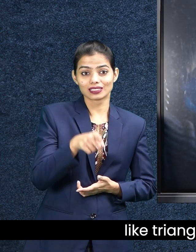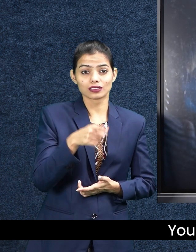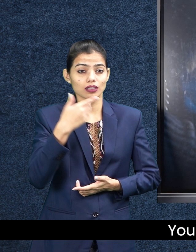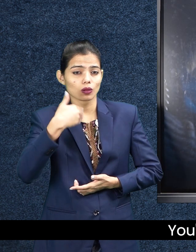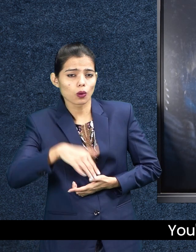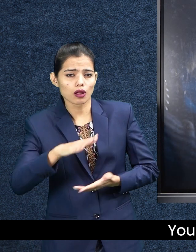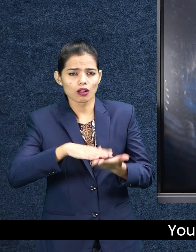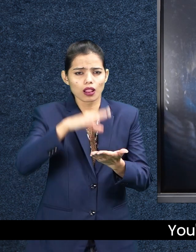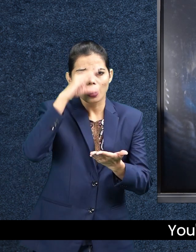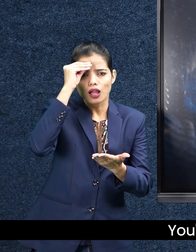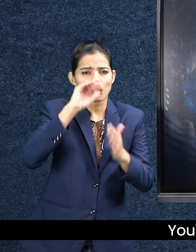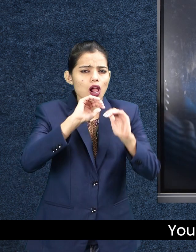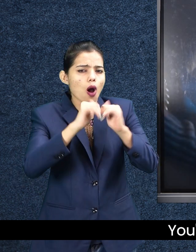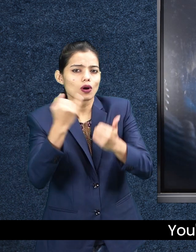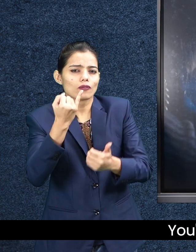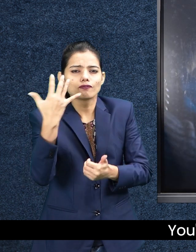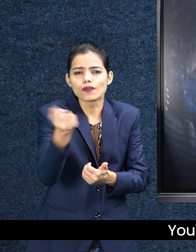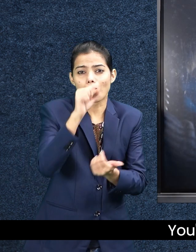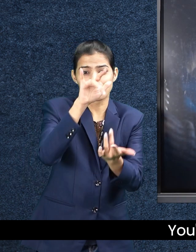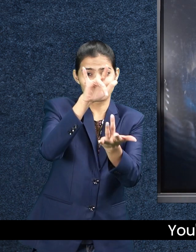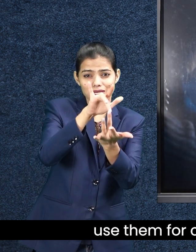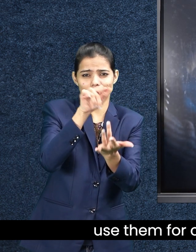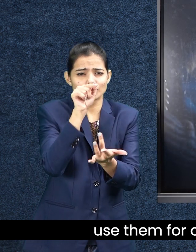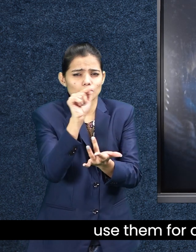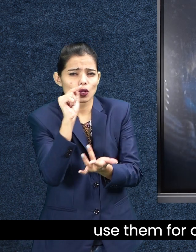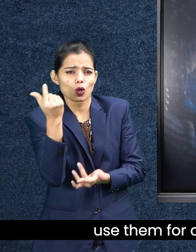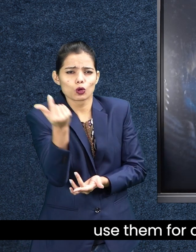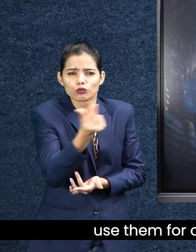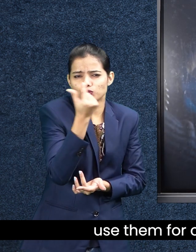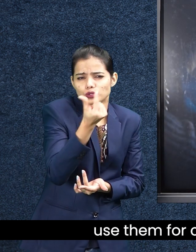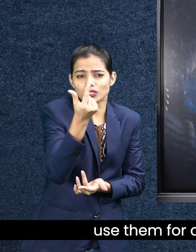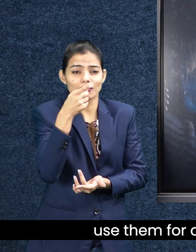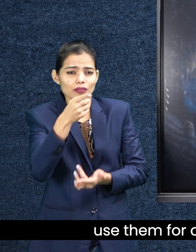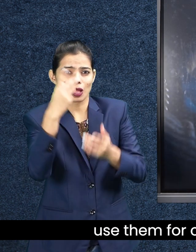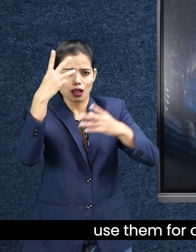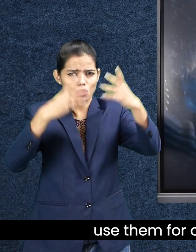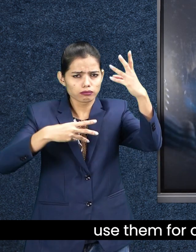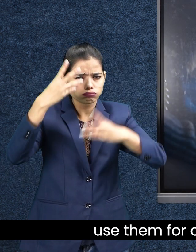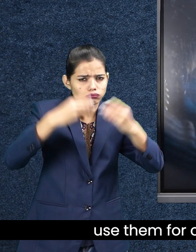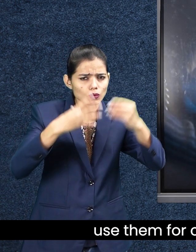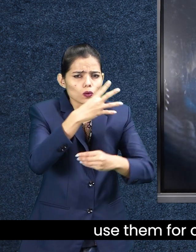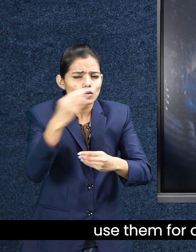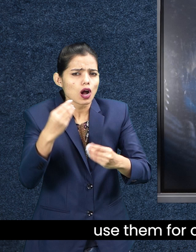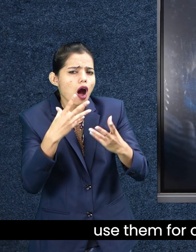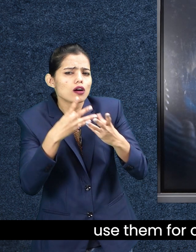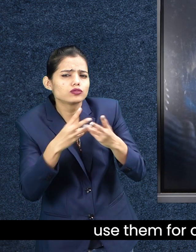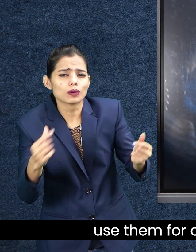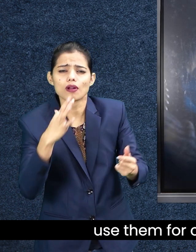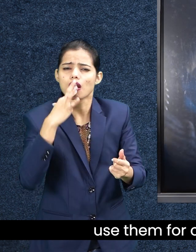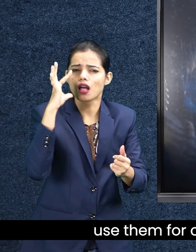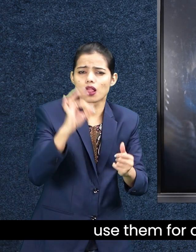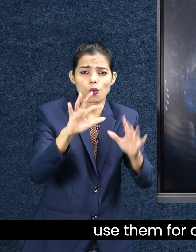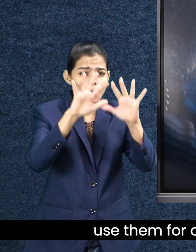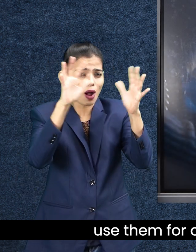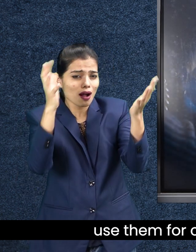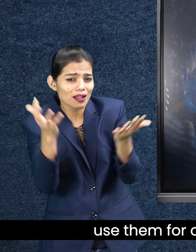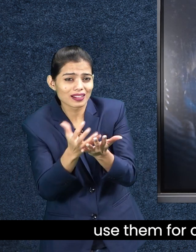You will learn how to find midpoints, use them for calculation and solve real-world puzzles.